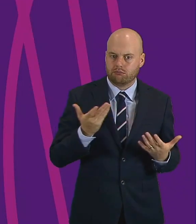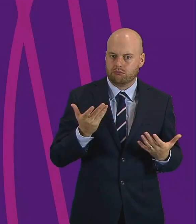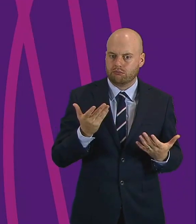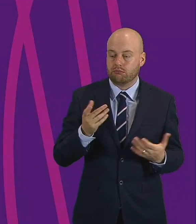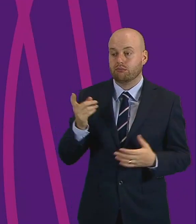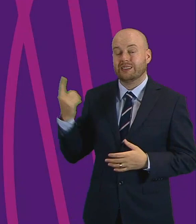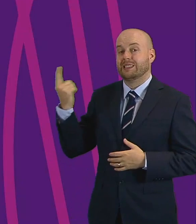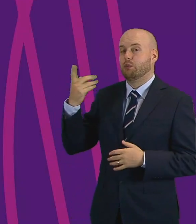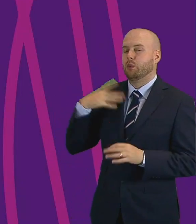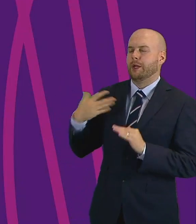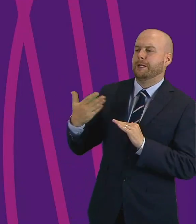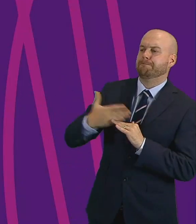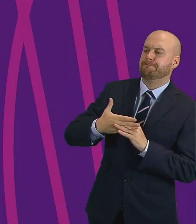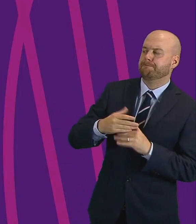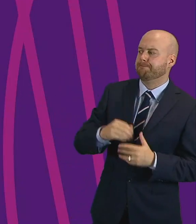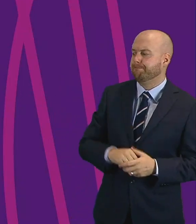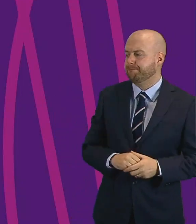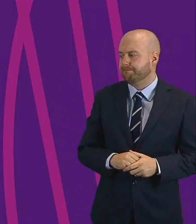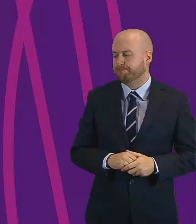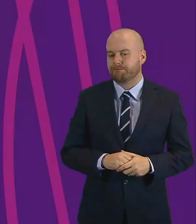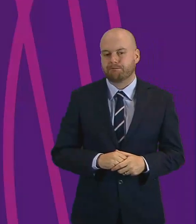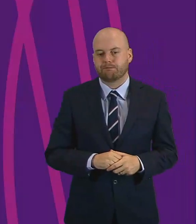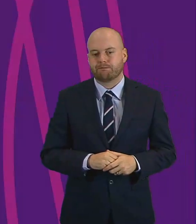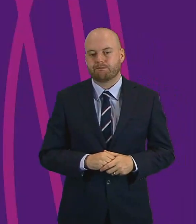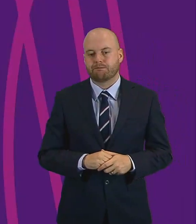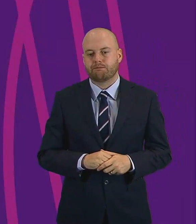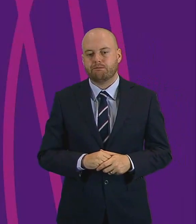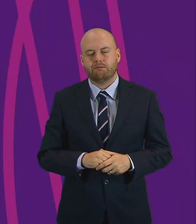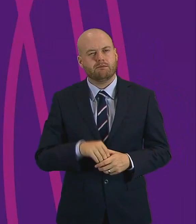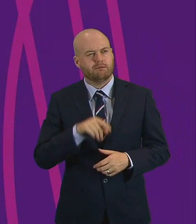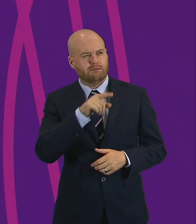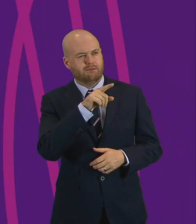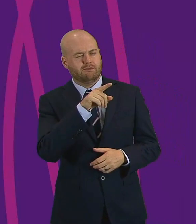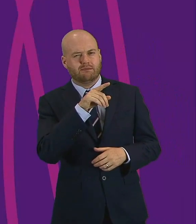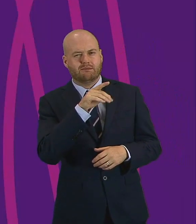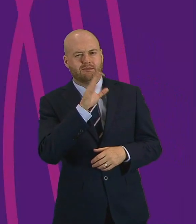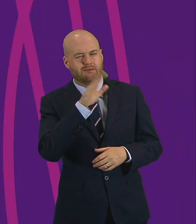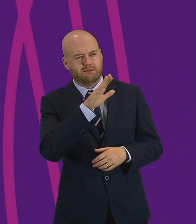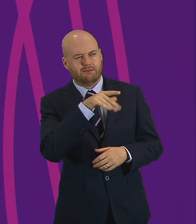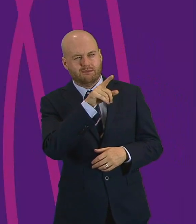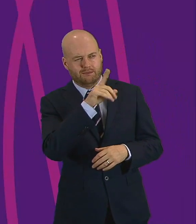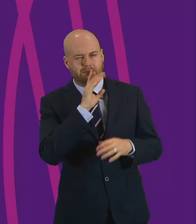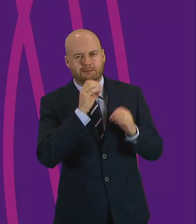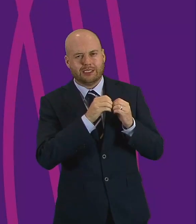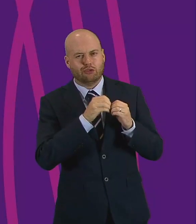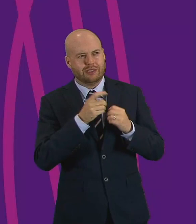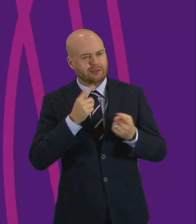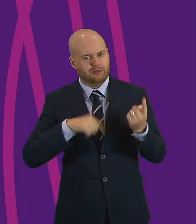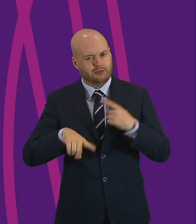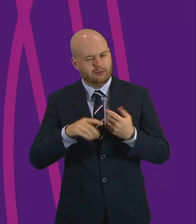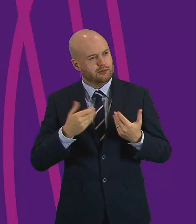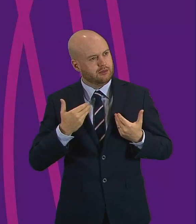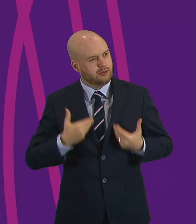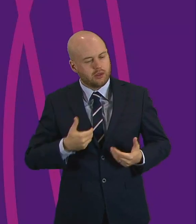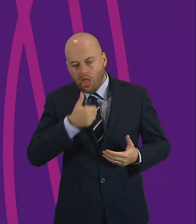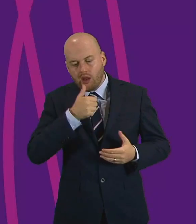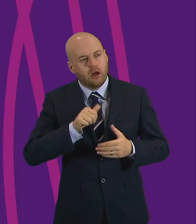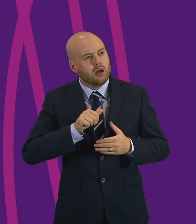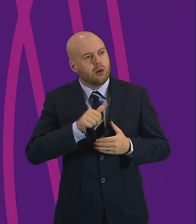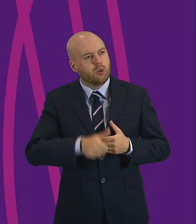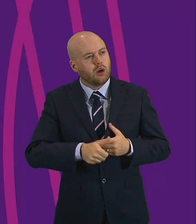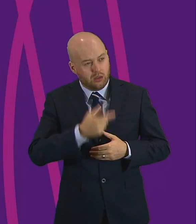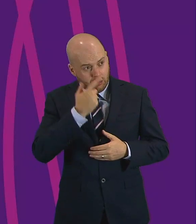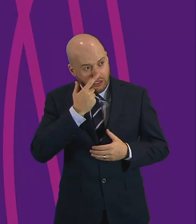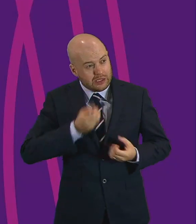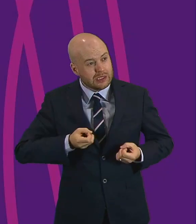Okay, yes. Bob Doris. Mr Mason, you mentioned about those that are doing well during this crisis could pay a little bit more. Do